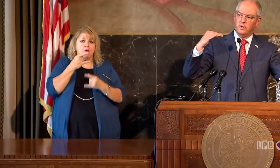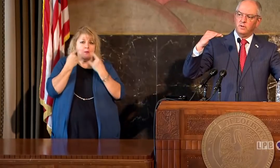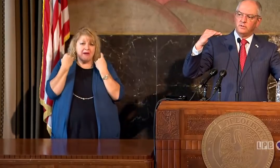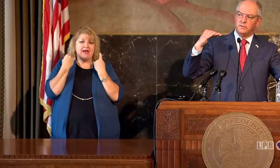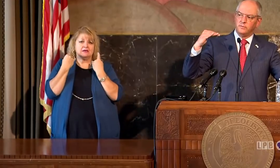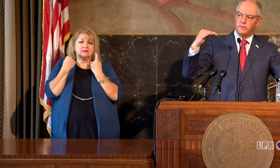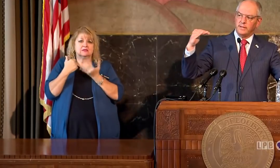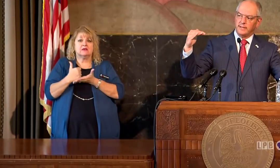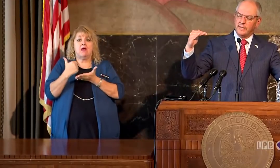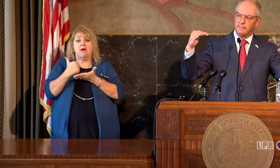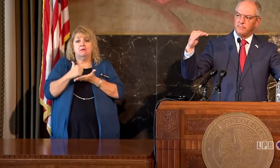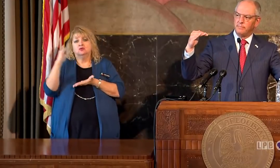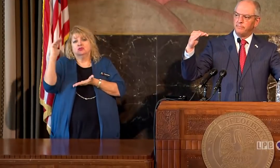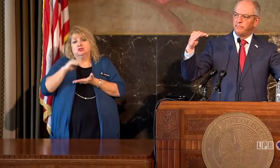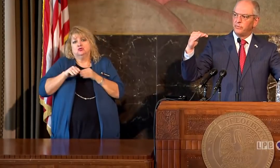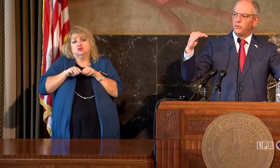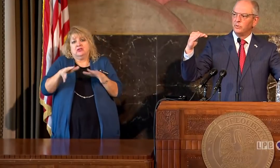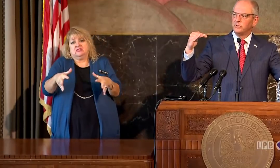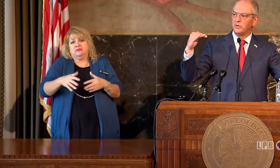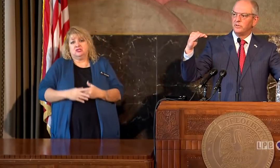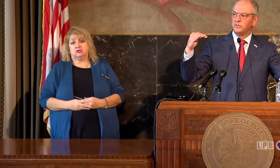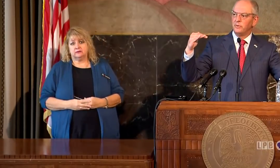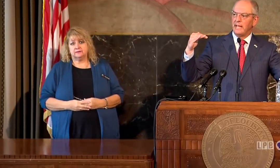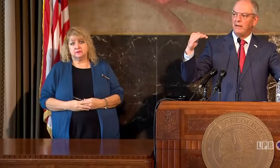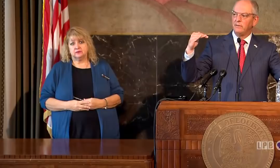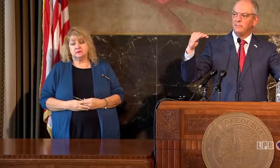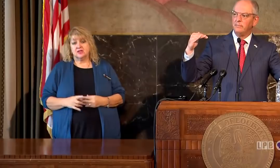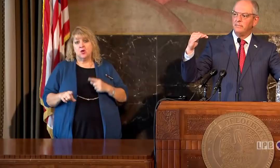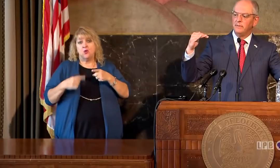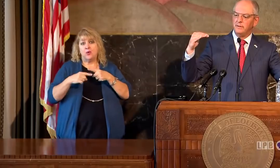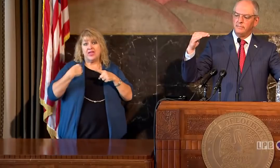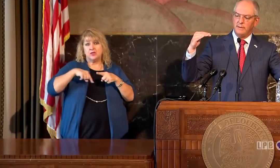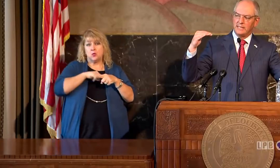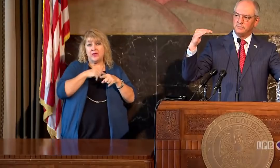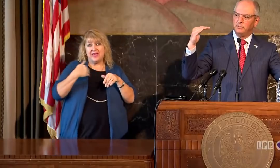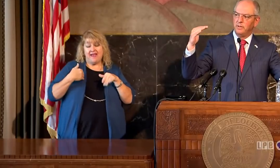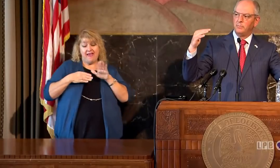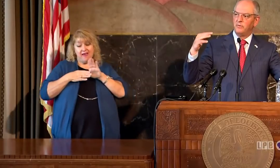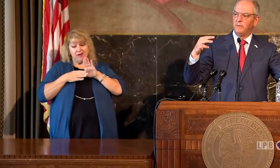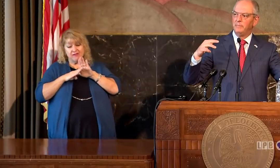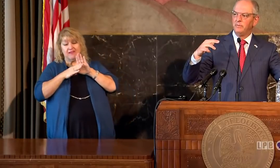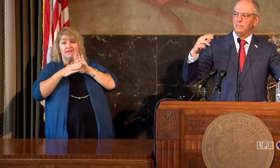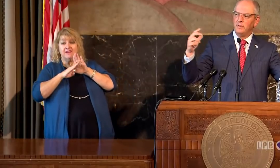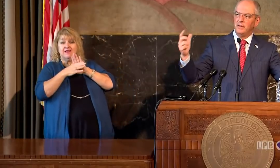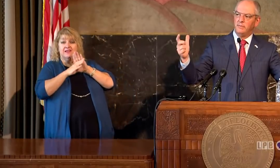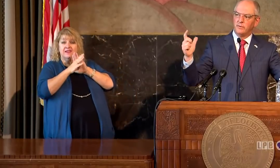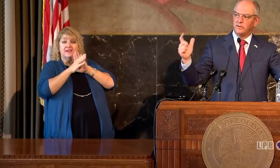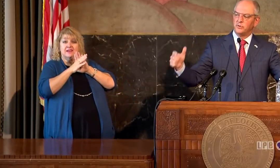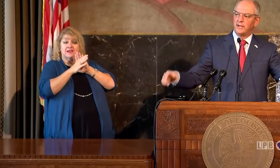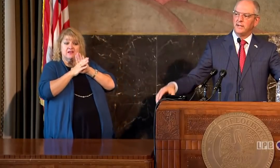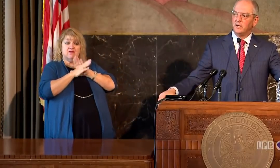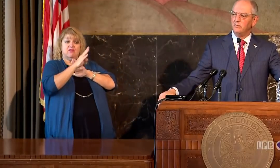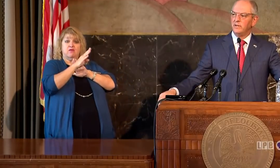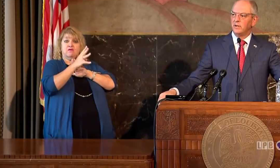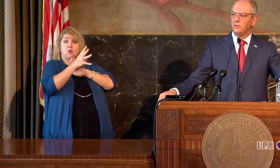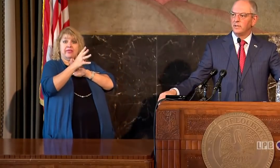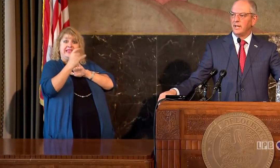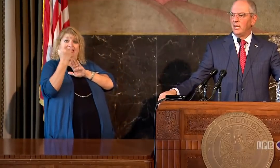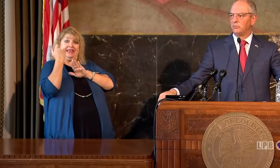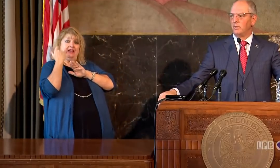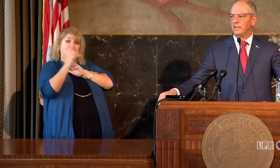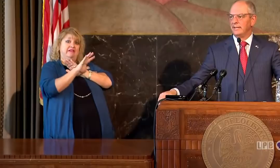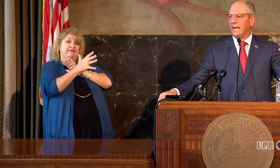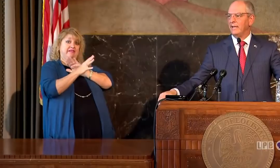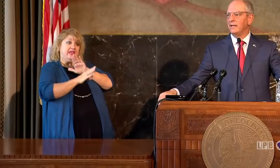to get through a surge without the maximum number of people contracting COVID and going